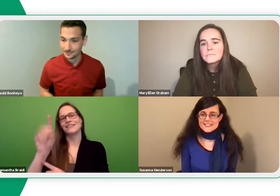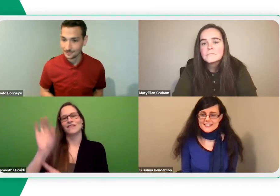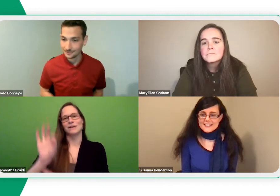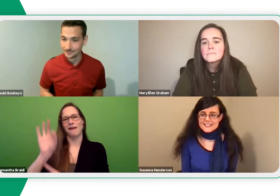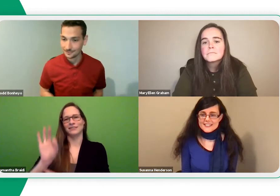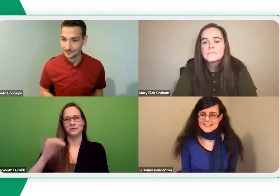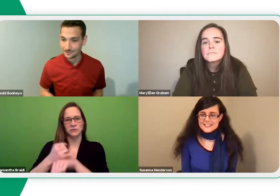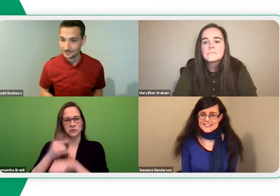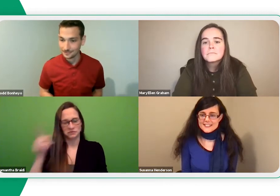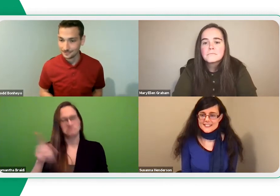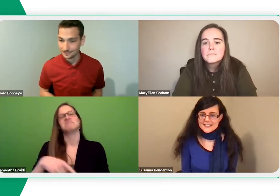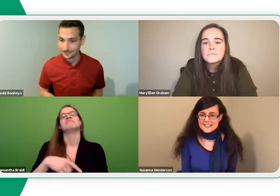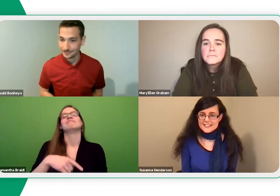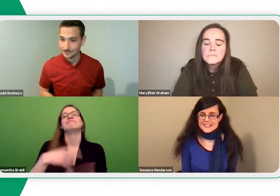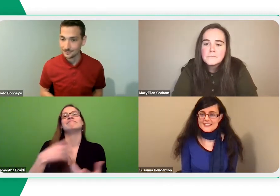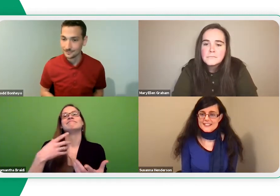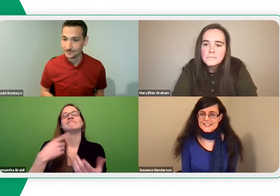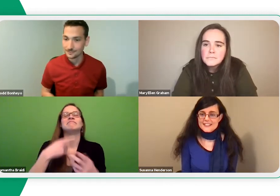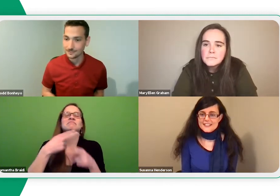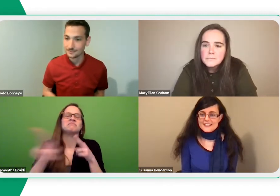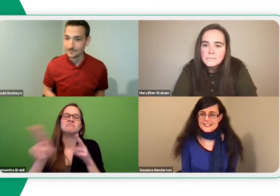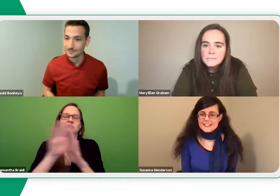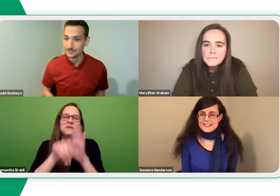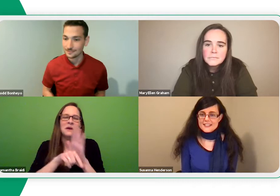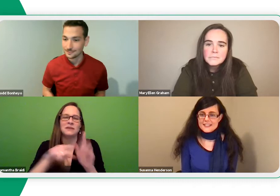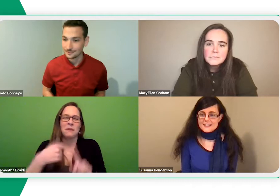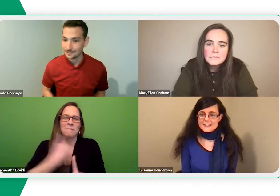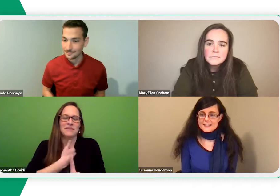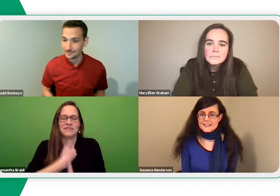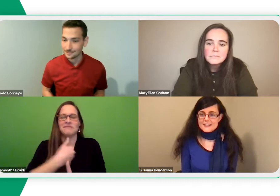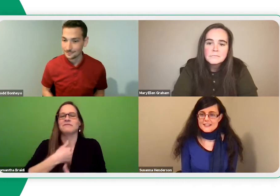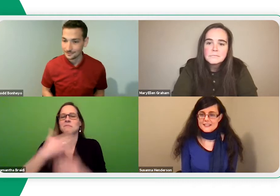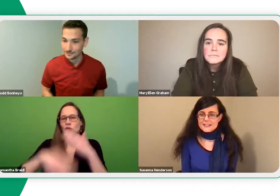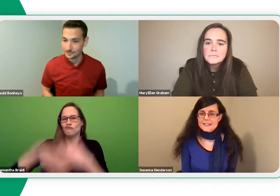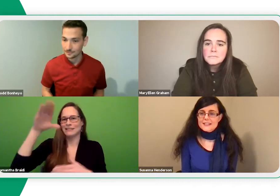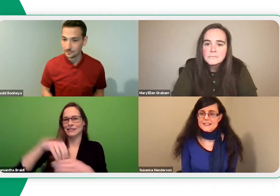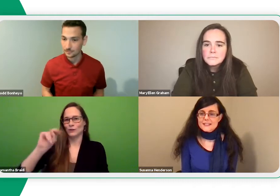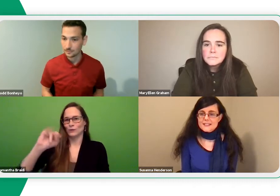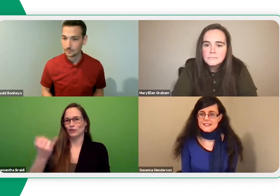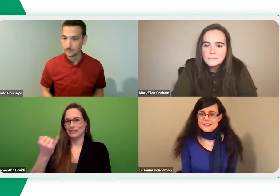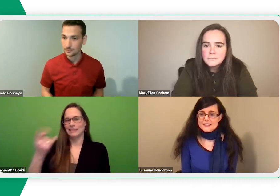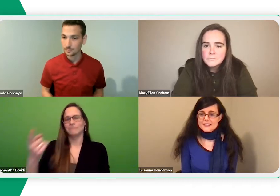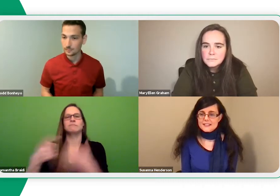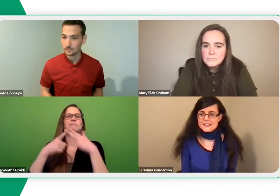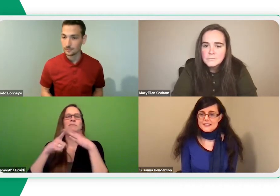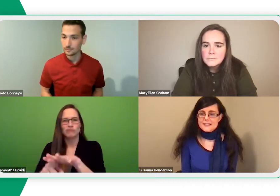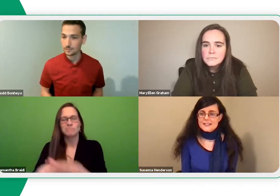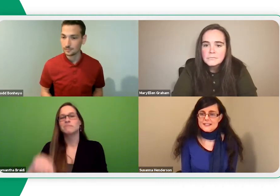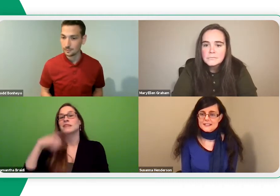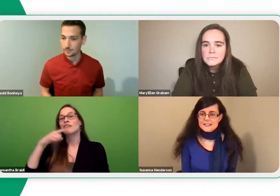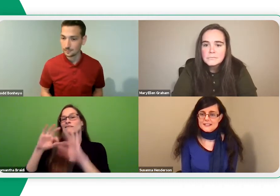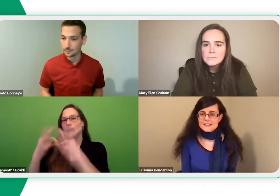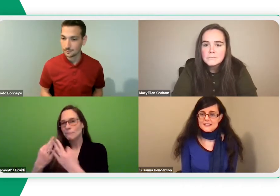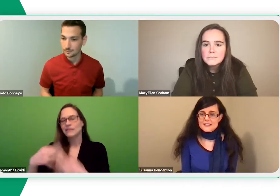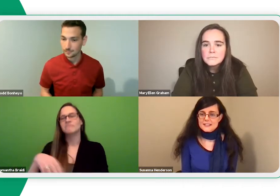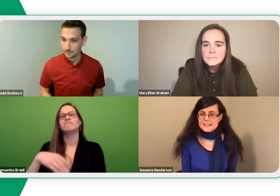I am a high school math teacher at CSD, School for the Deaf in California, Fremont. And a quick background about myself.